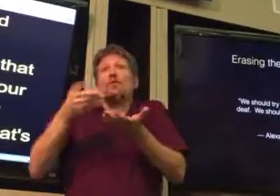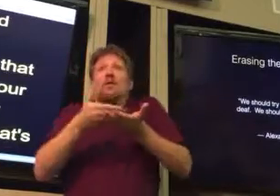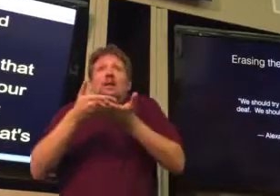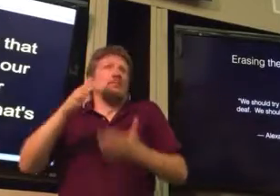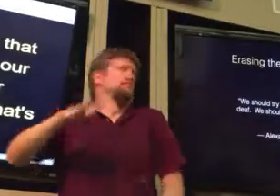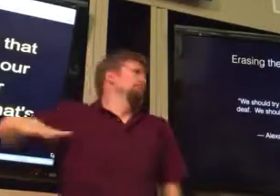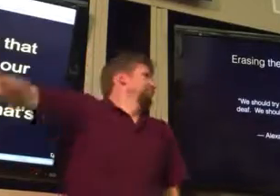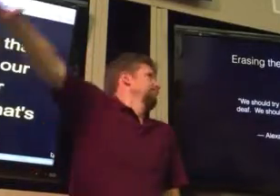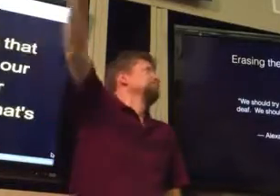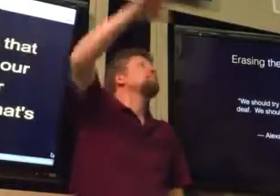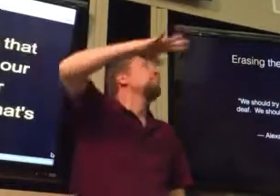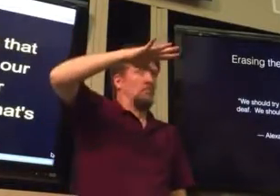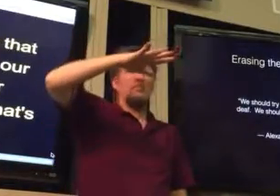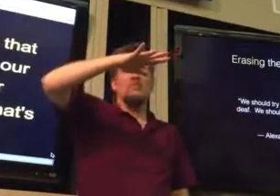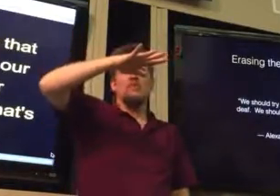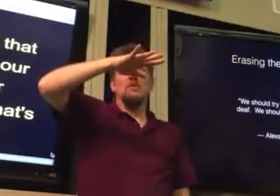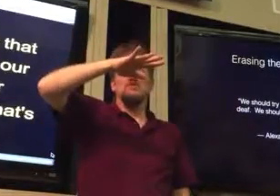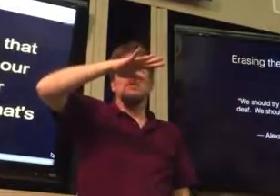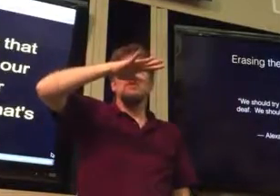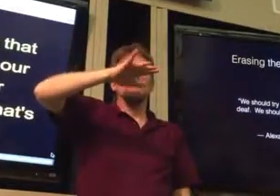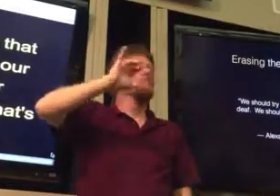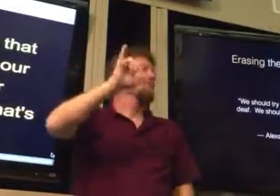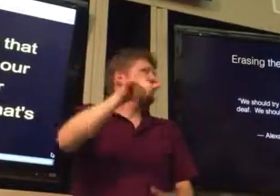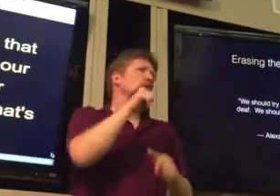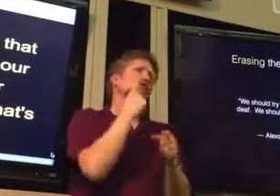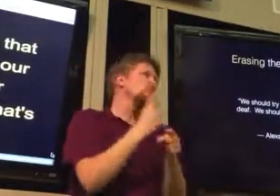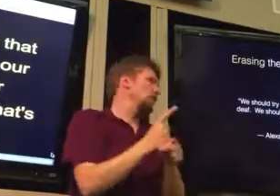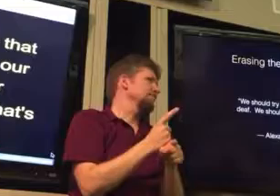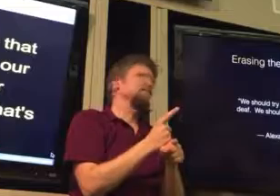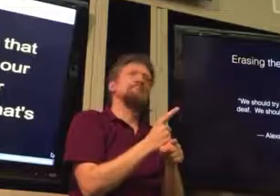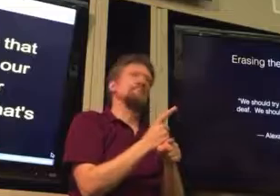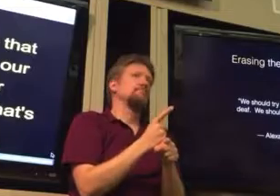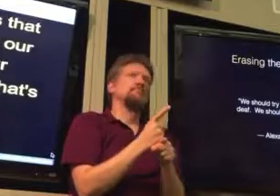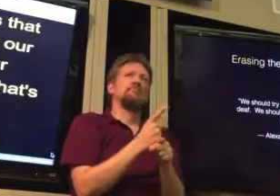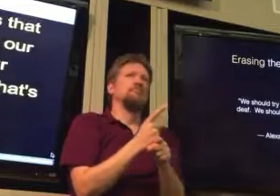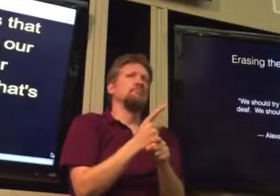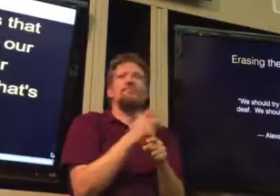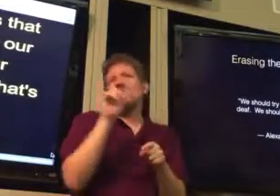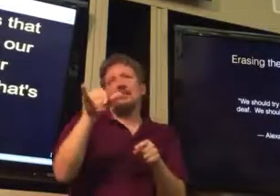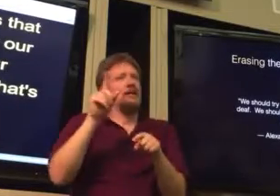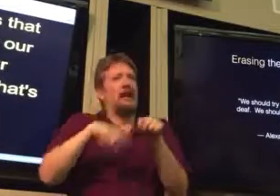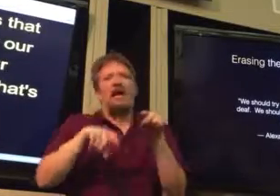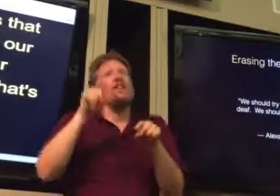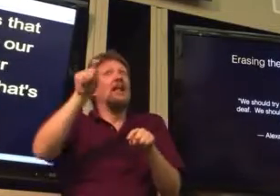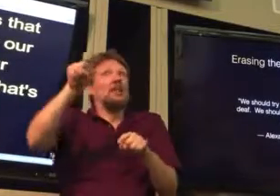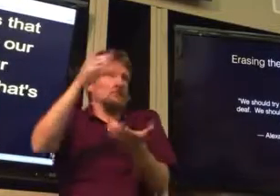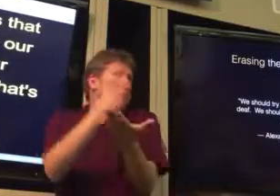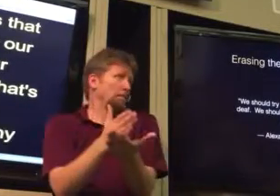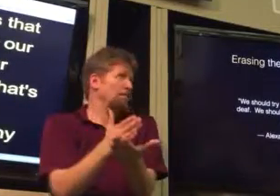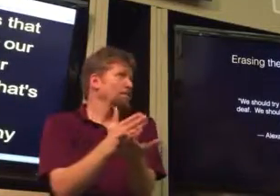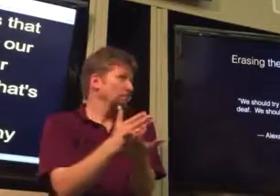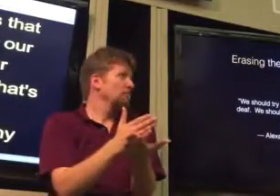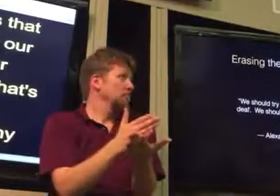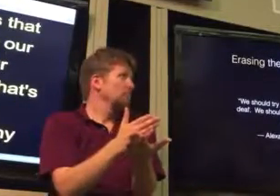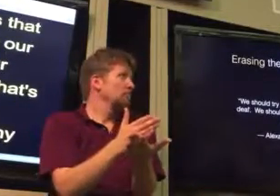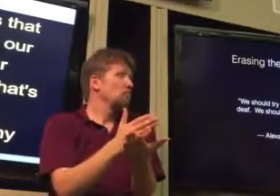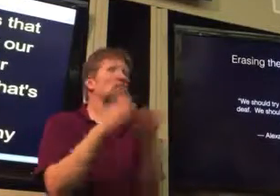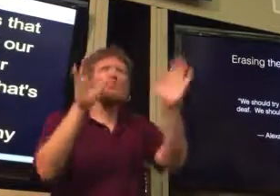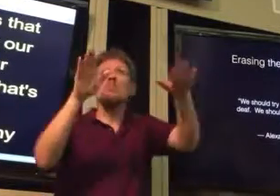And this has happened to many hard of hearing, thousands of hard of hearing and deaf people, and that's just completely not right, and it needs to